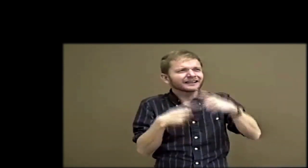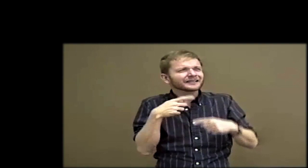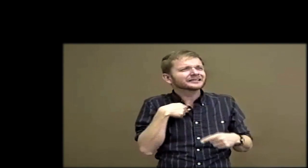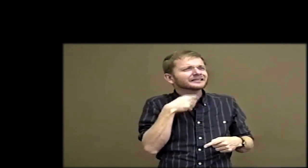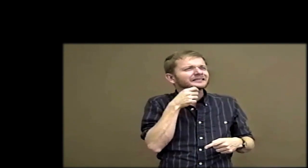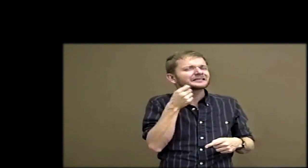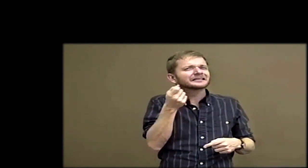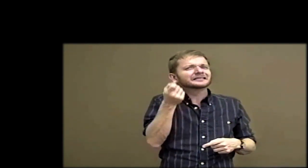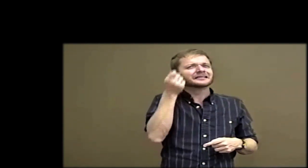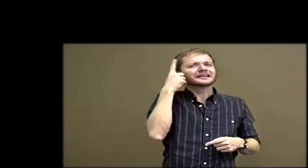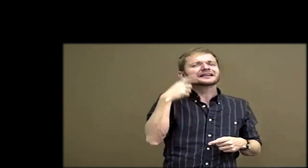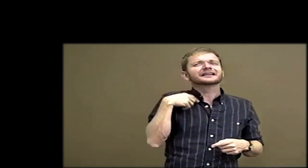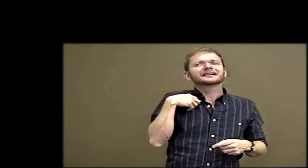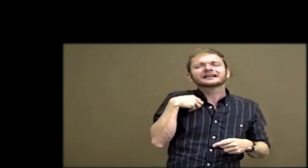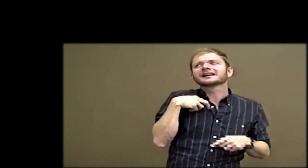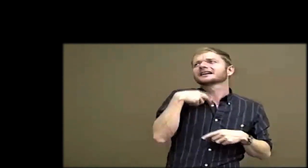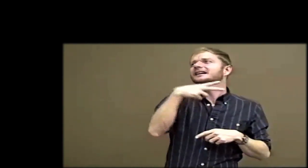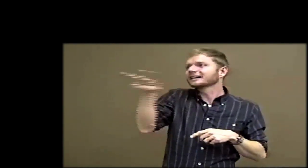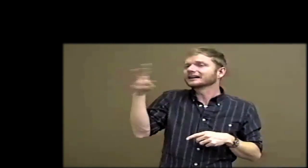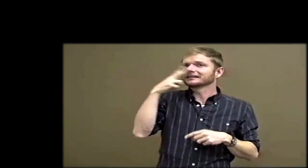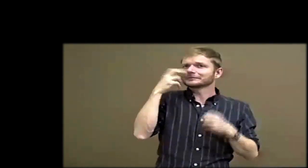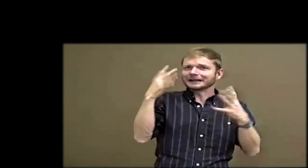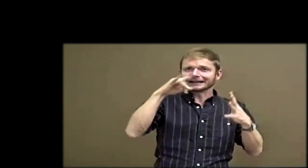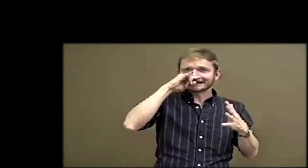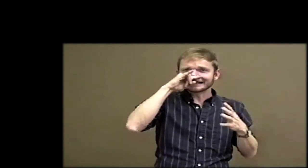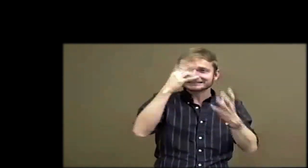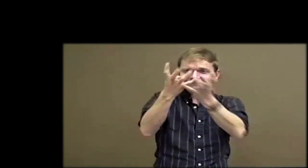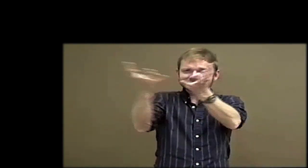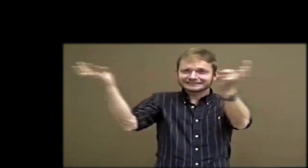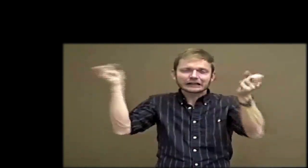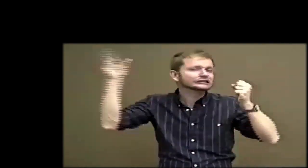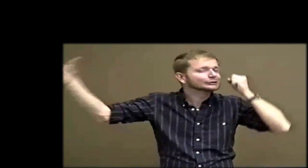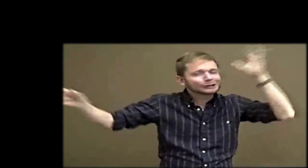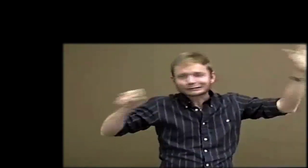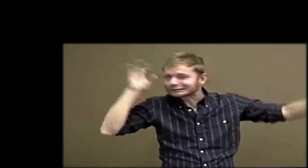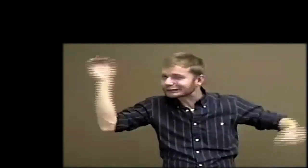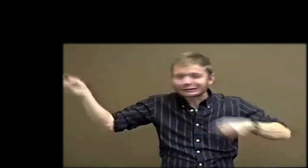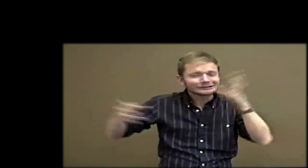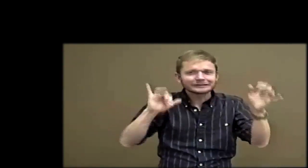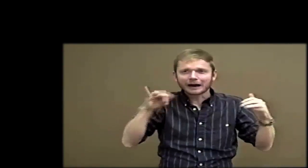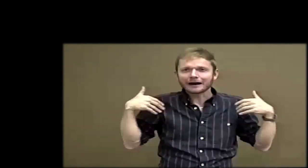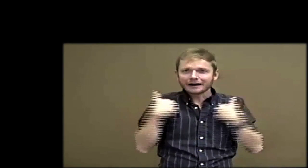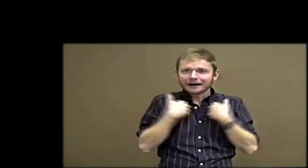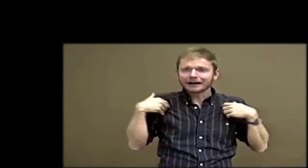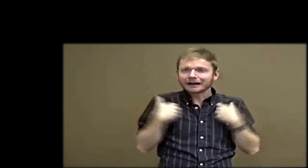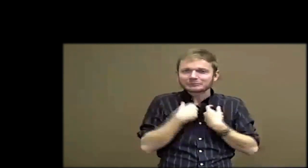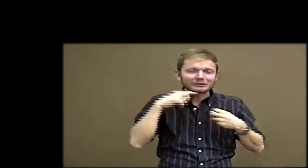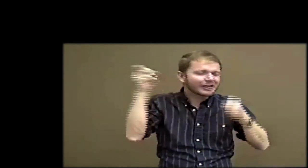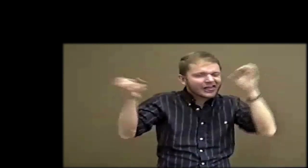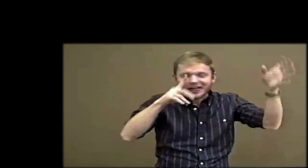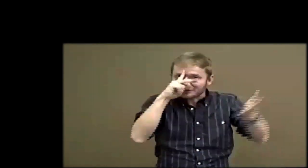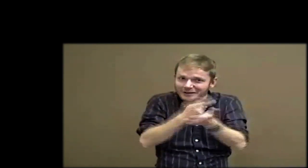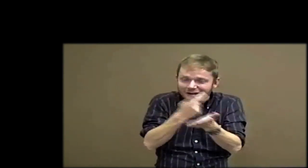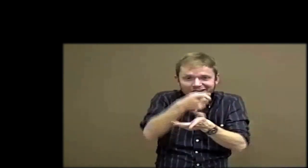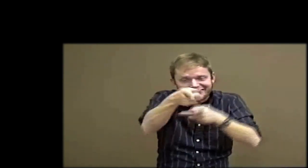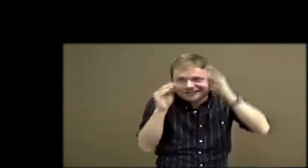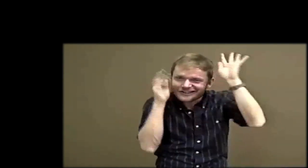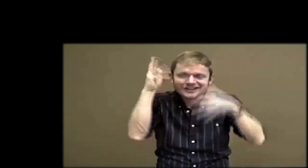they were talking about, so I looked to the kids, and they were signing like wild animals. They were all over the